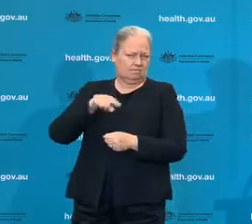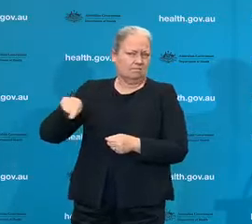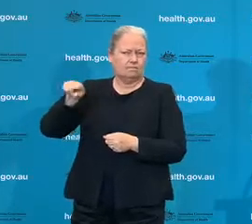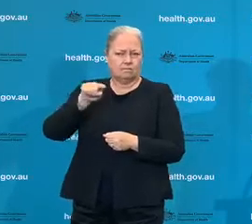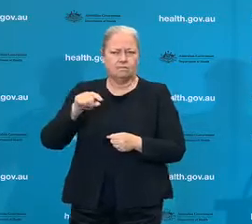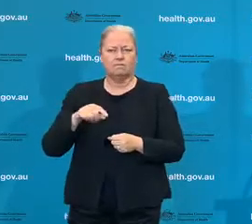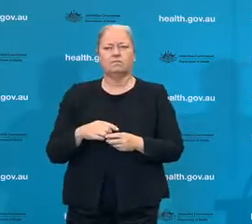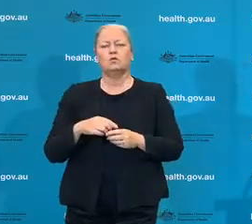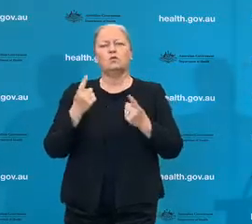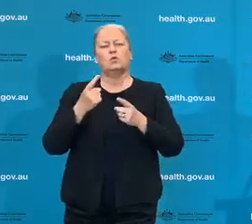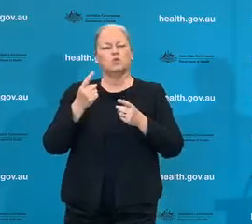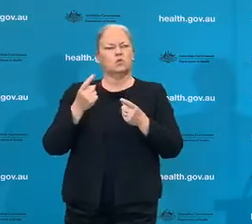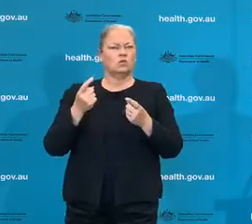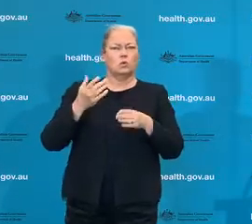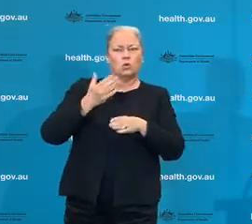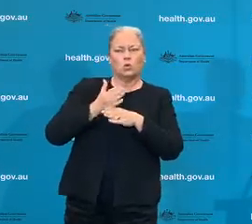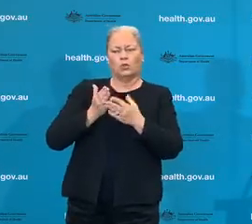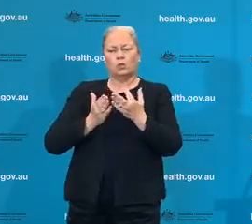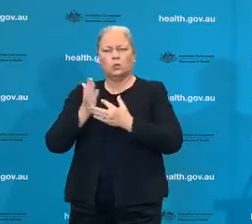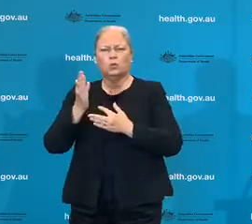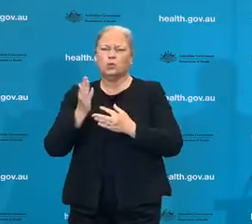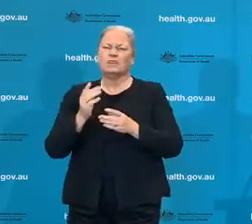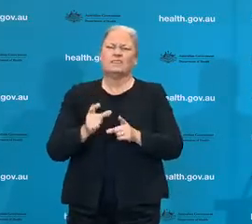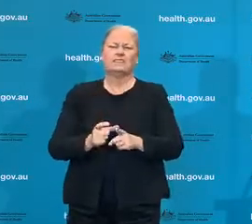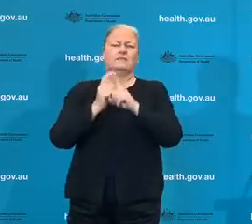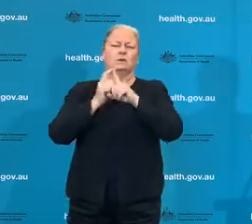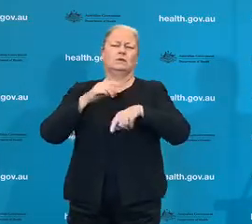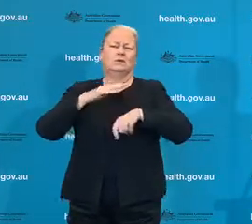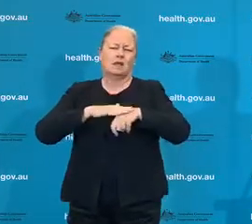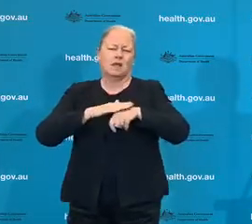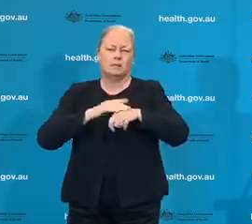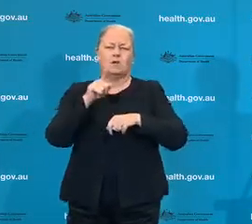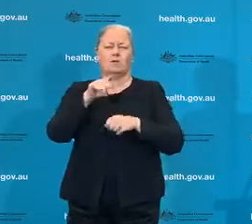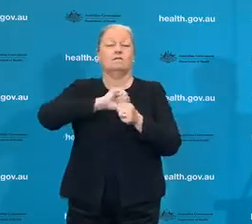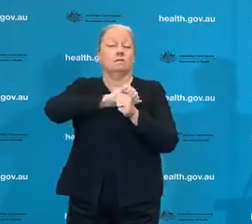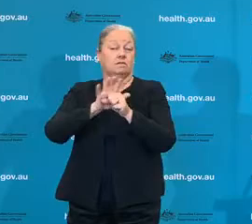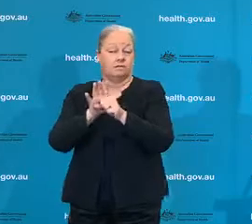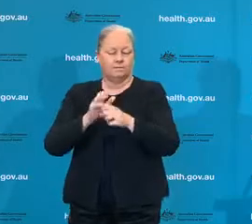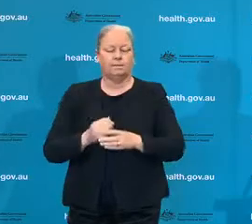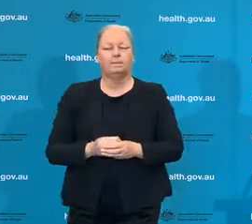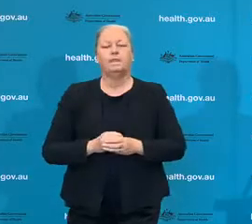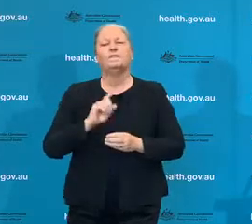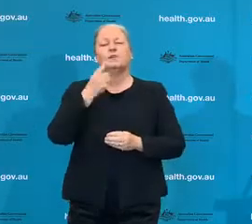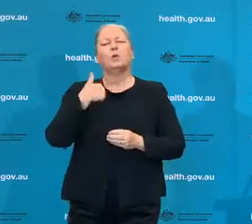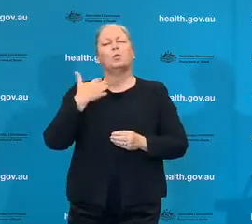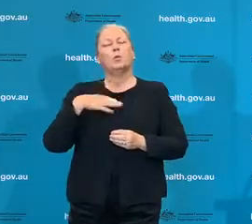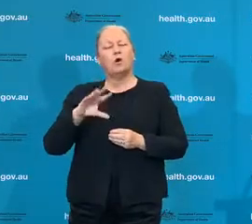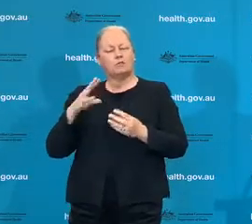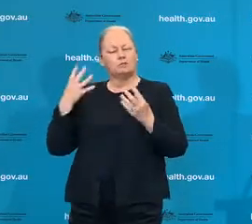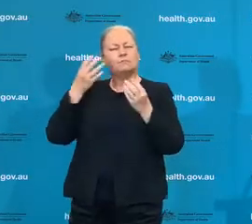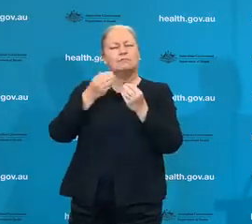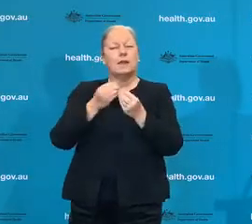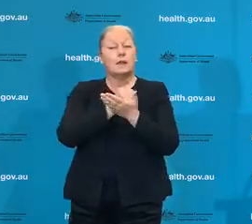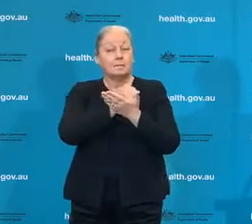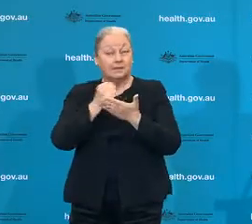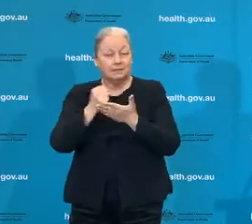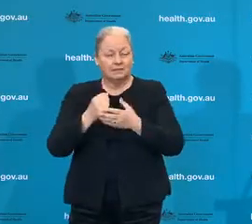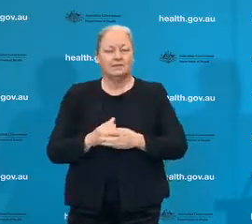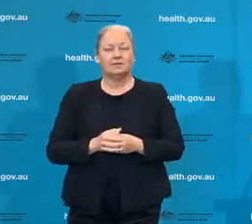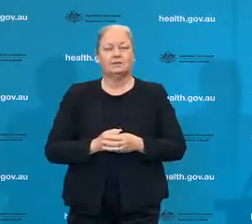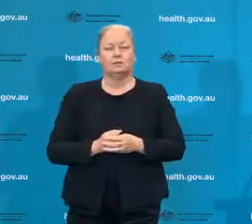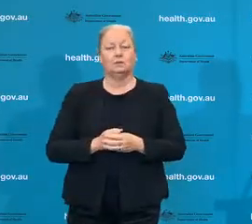working in this challenging period of the pandemic. But first to the numbers. In the 24 hours to 12